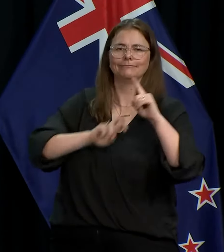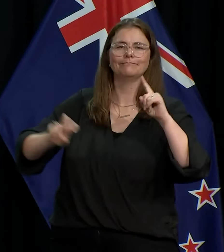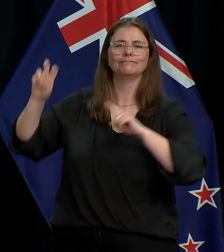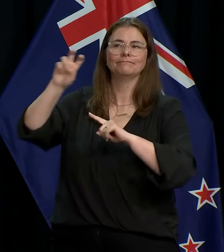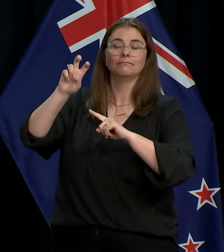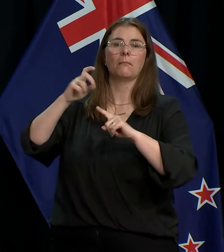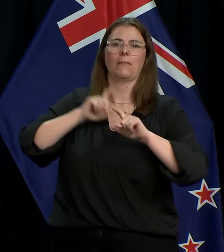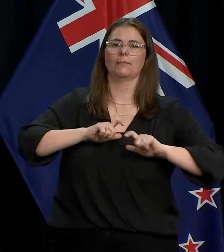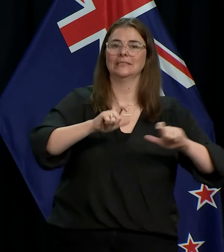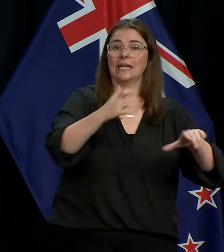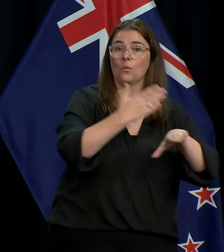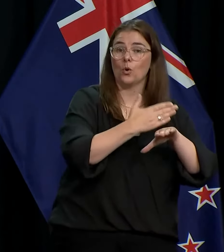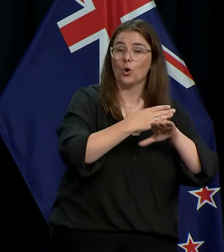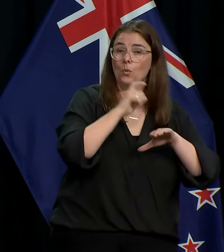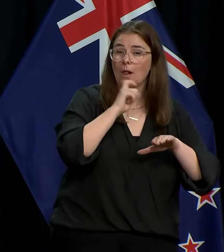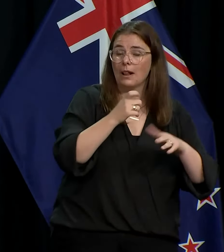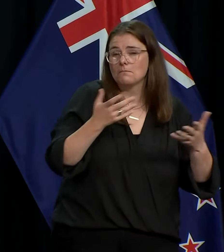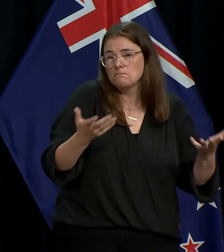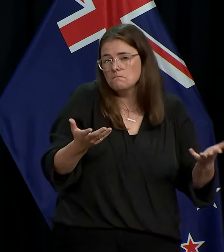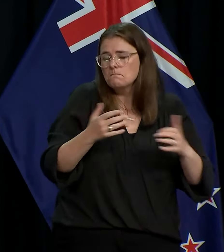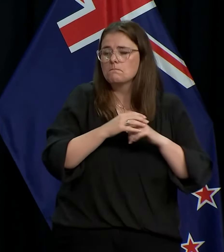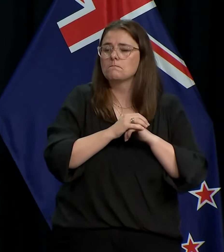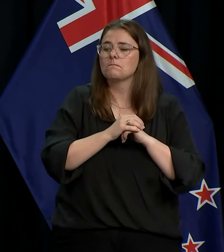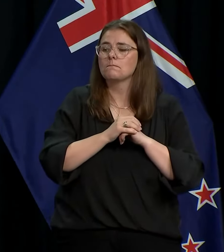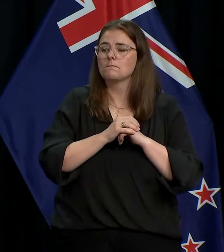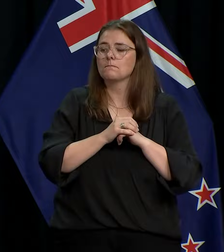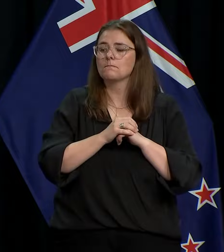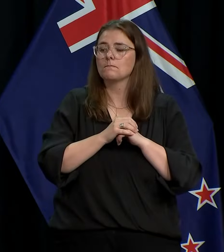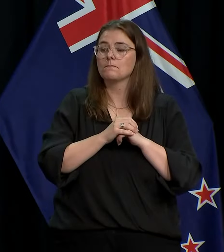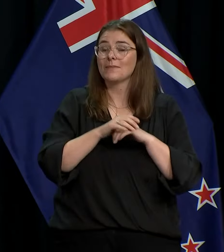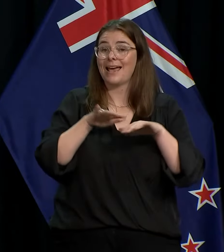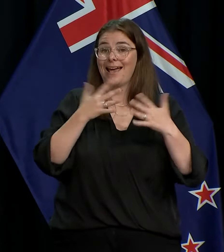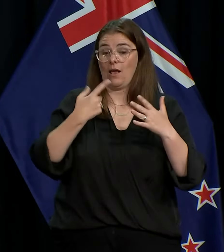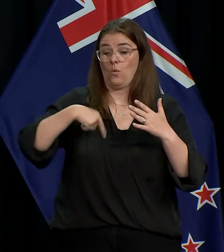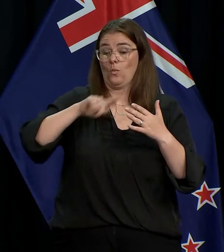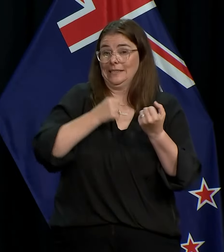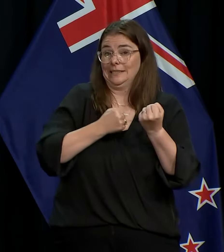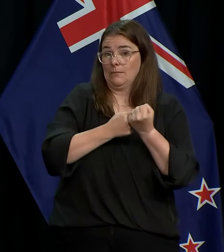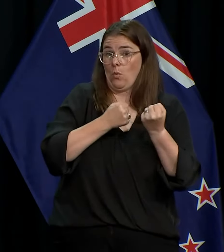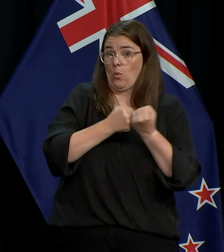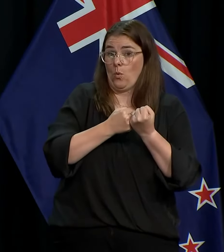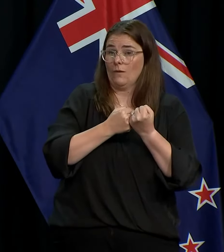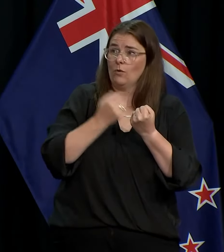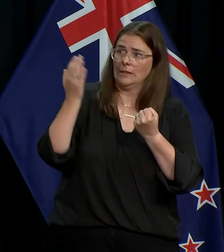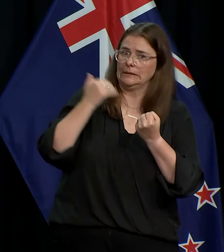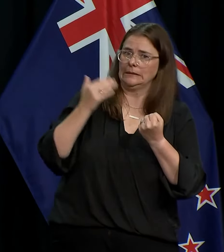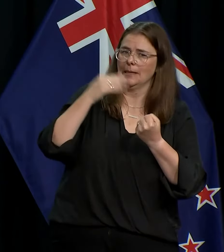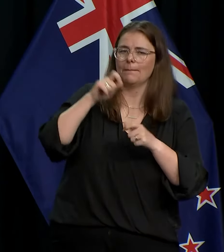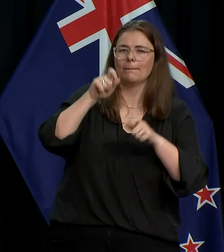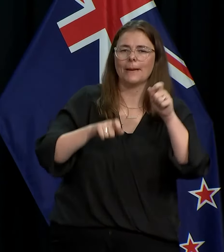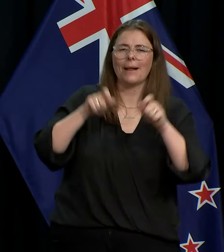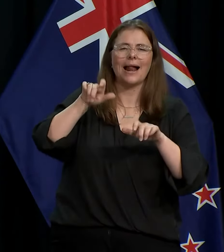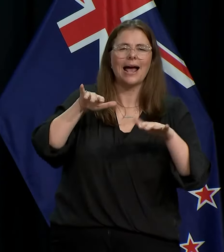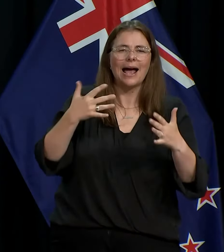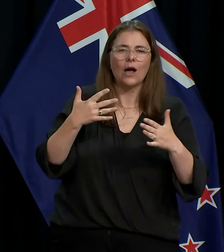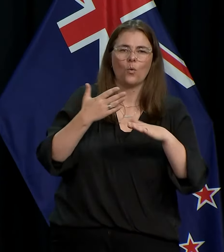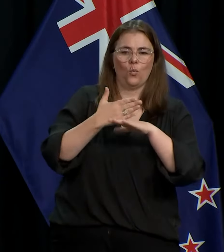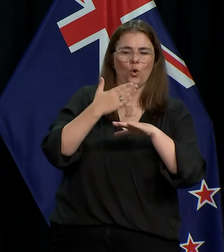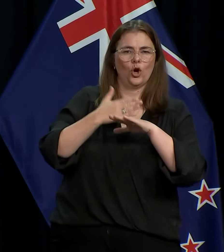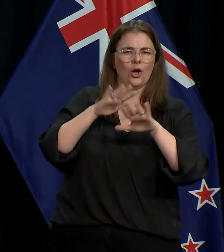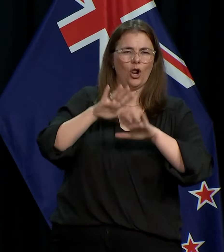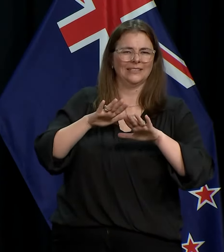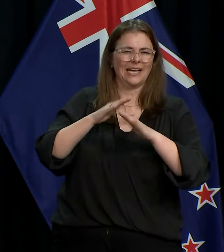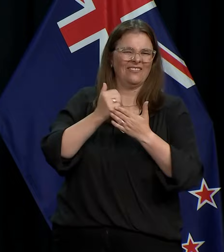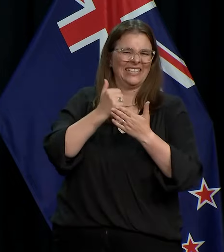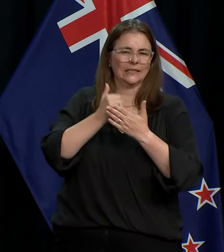may likewise do the same. One thing we can do to support more incoming travellers, such as working holiday visa